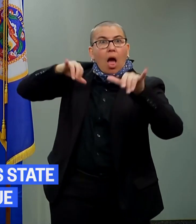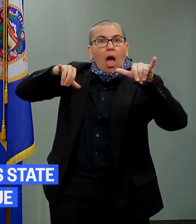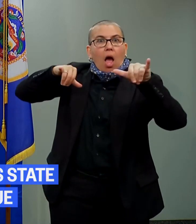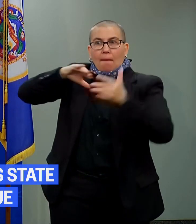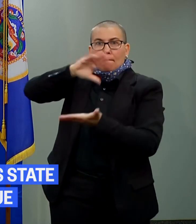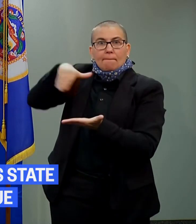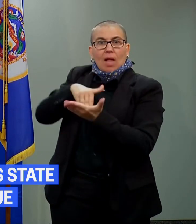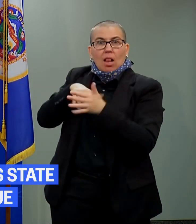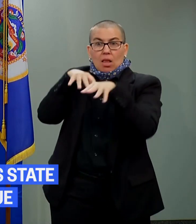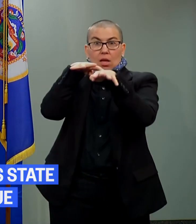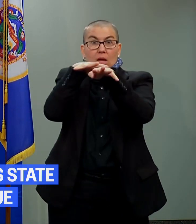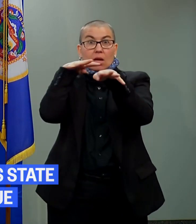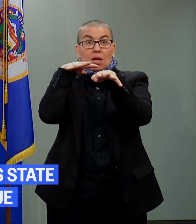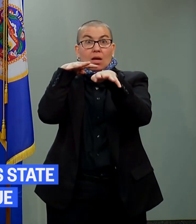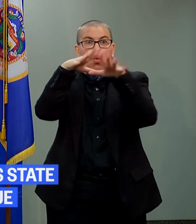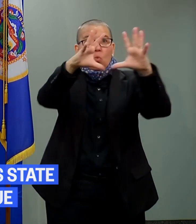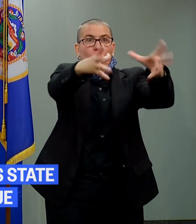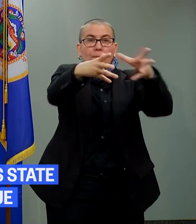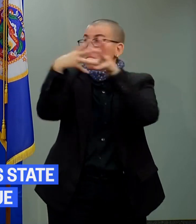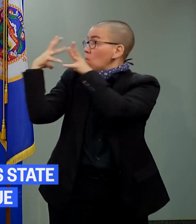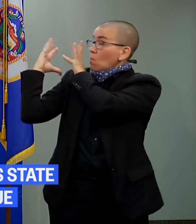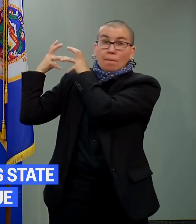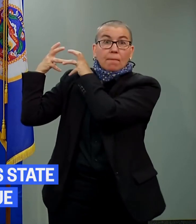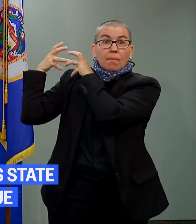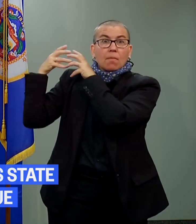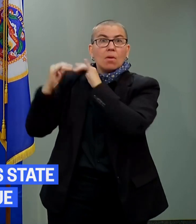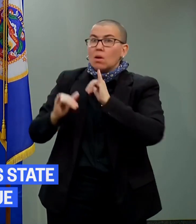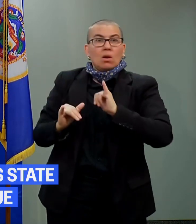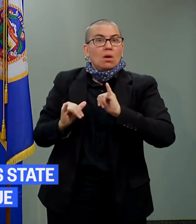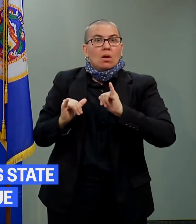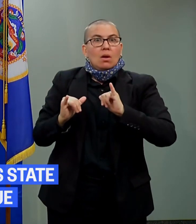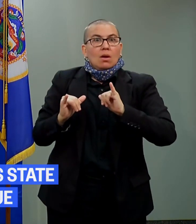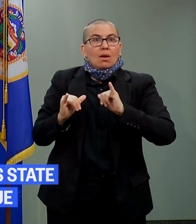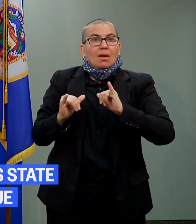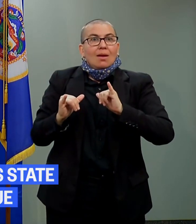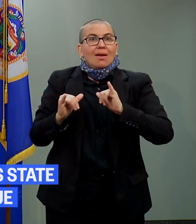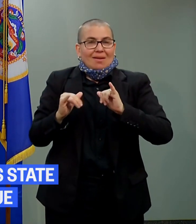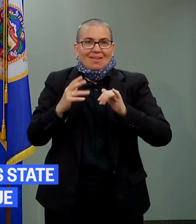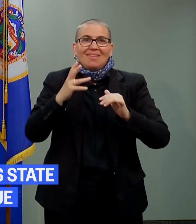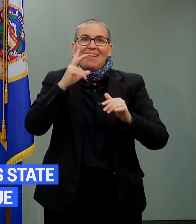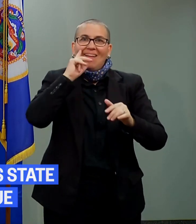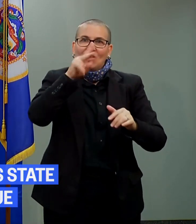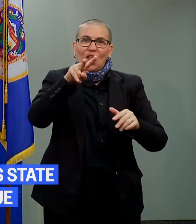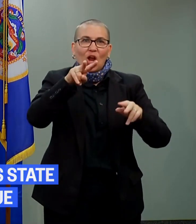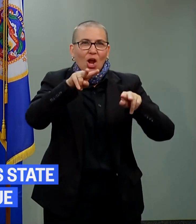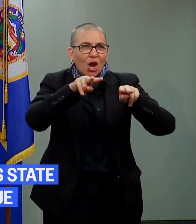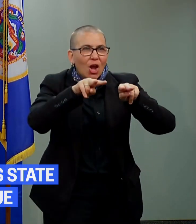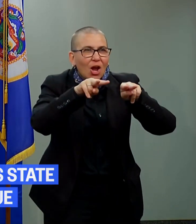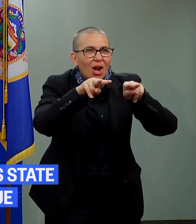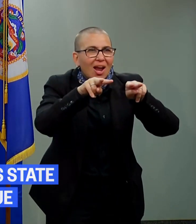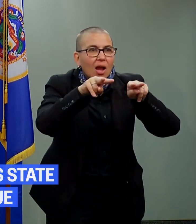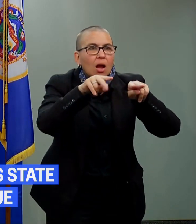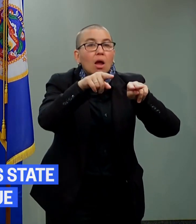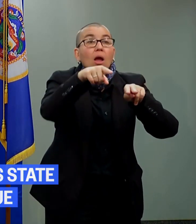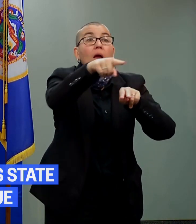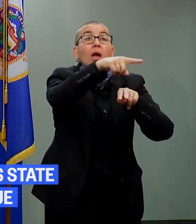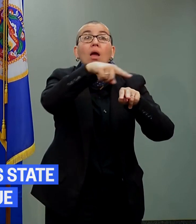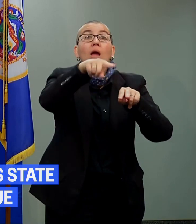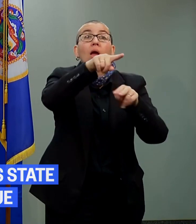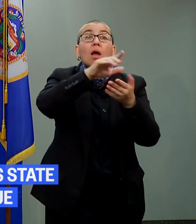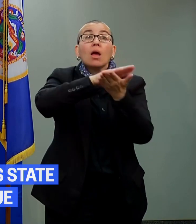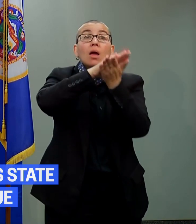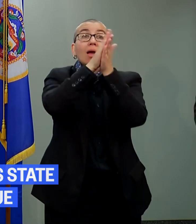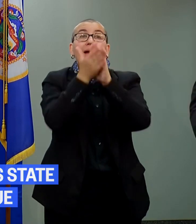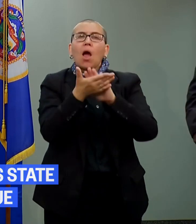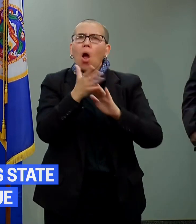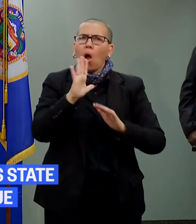than to give the representation that they're just fine and they're here to help and they're good citizens, and then they get behind our officers and then they